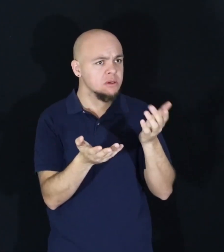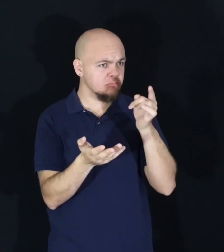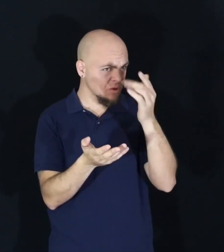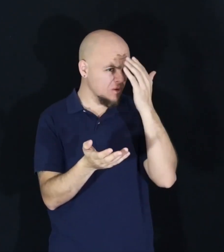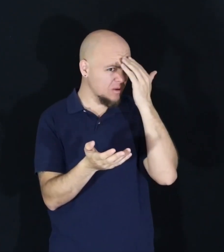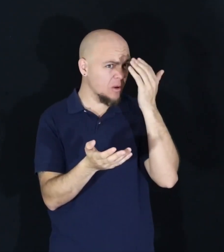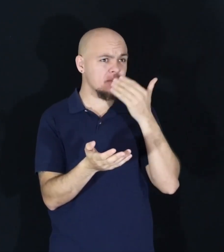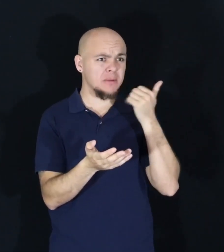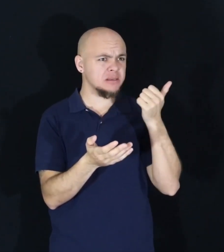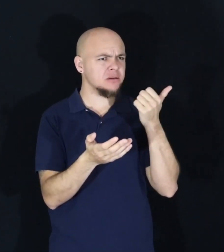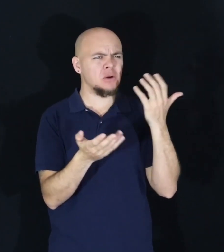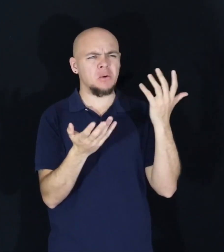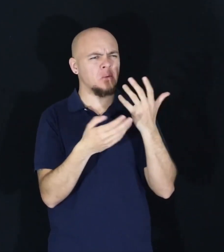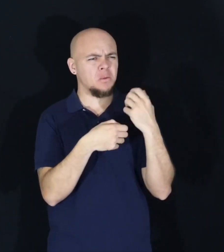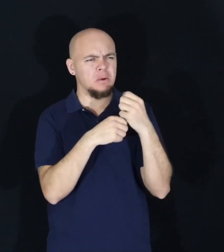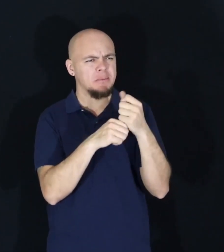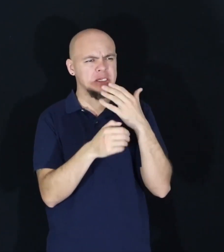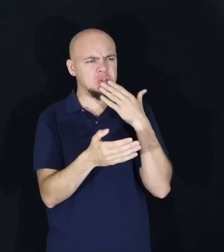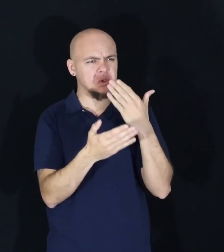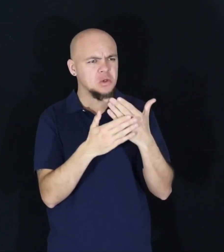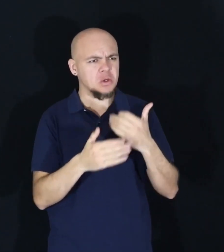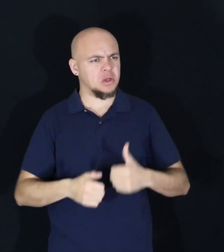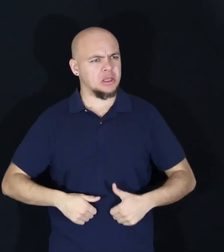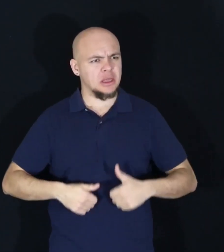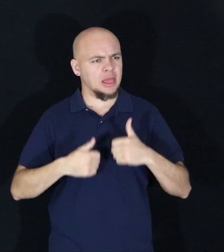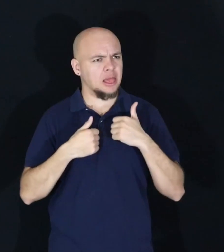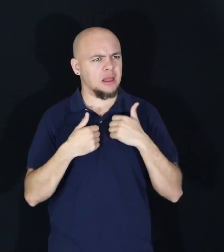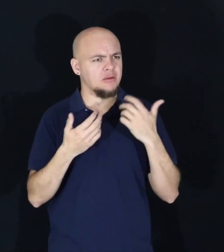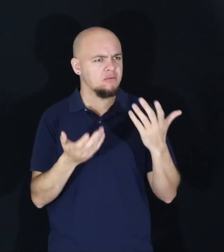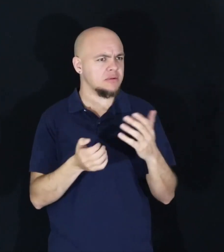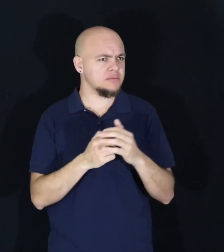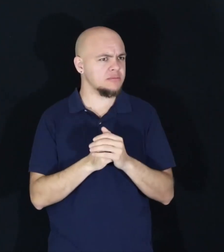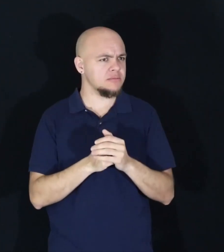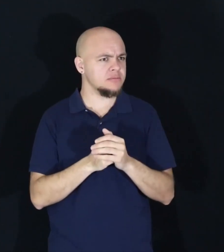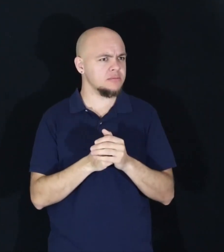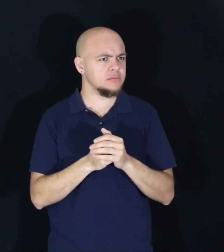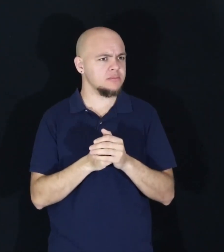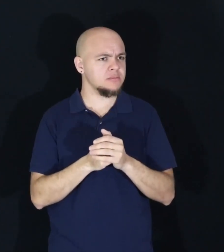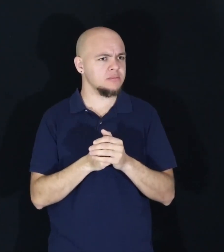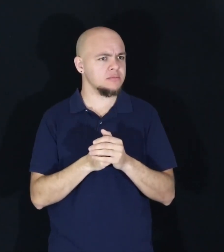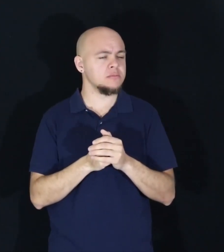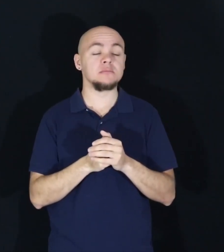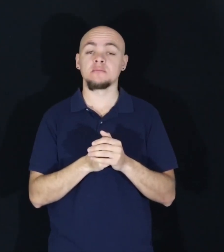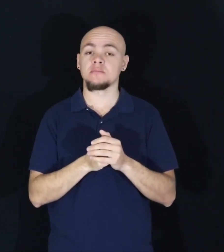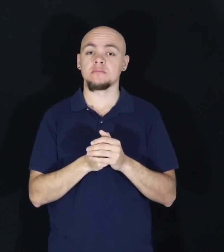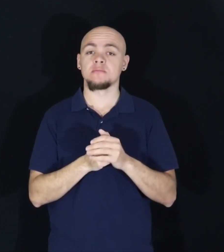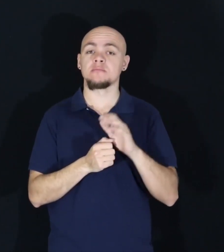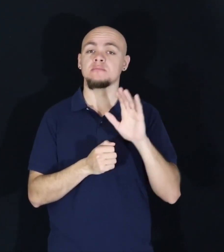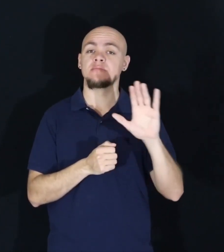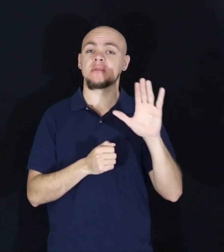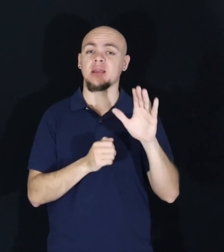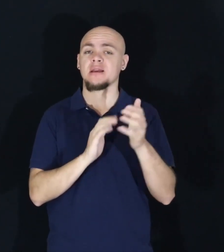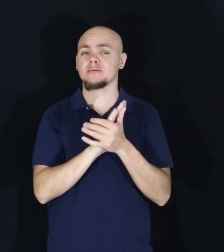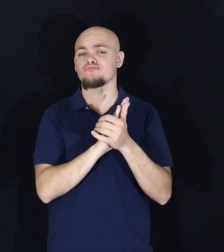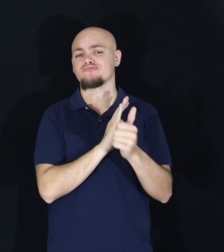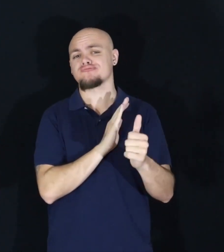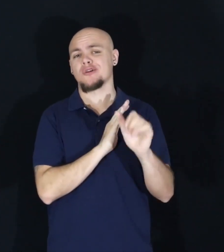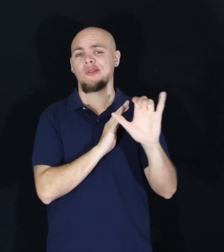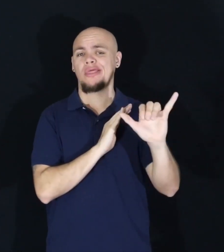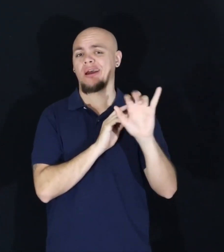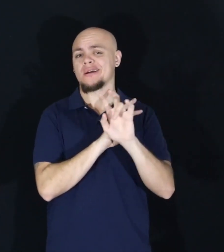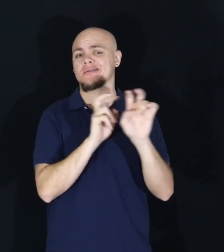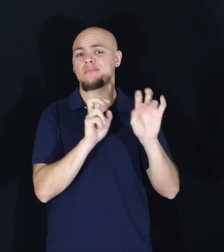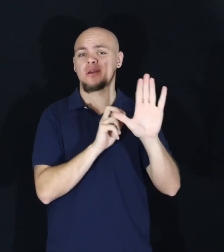best the answer to the question, what makes a good life?" I continued to speak. His expertise on the topic were evident